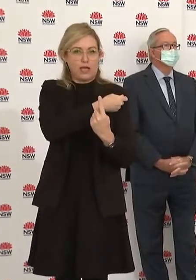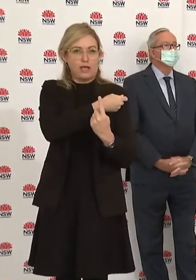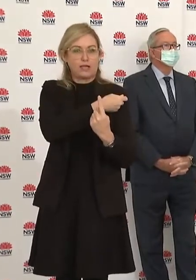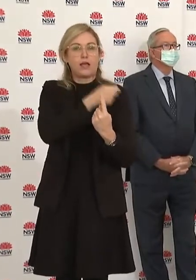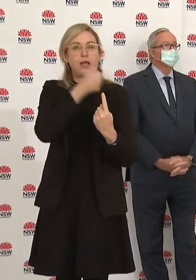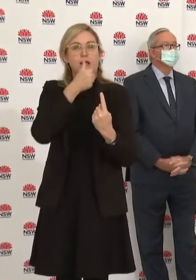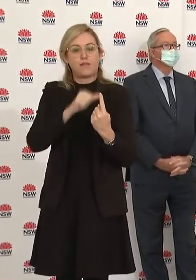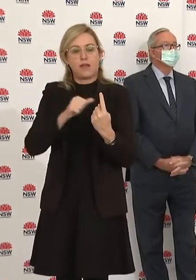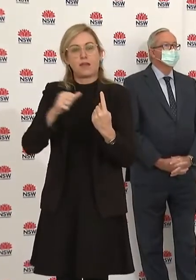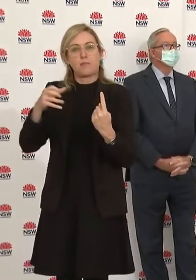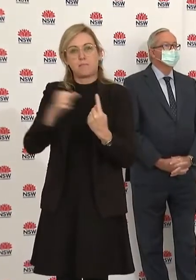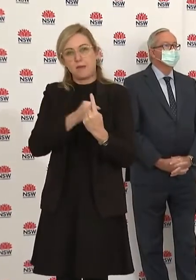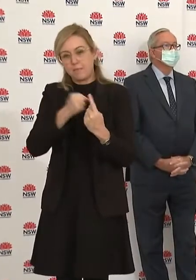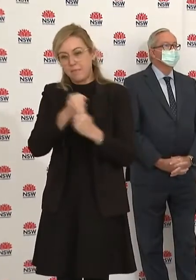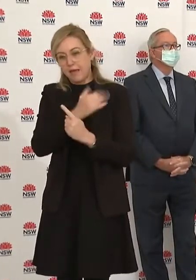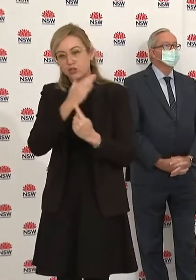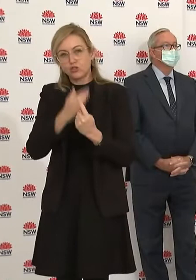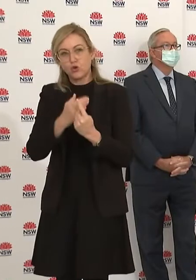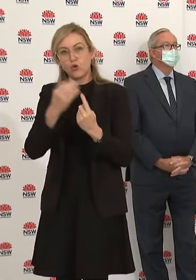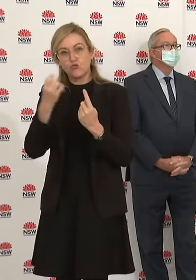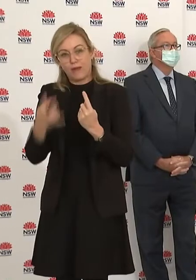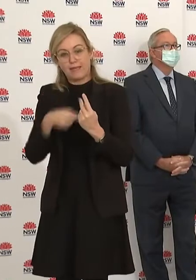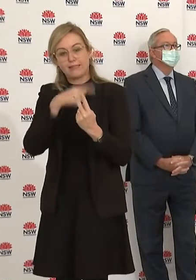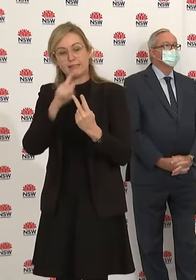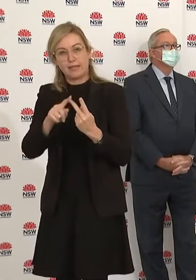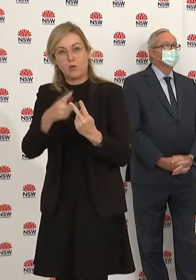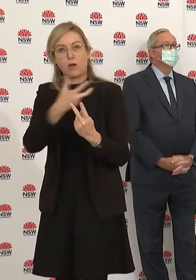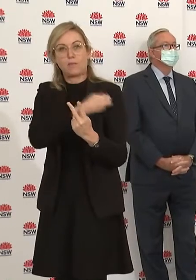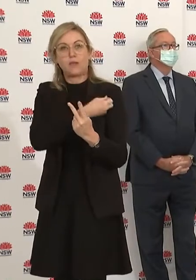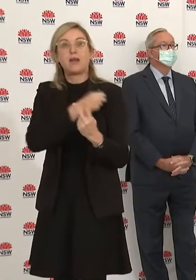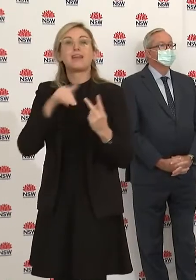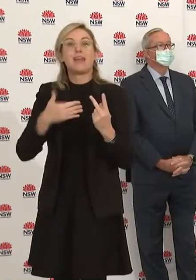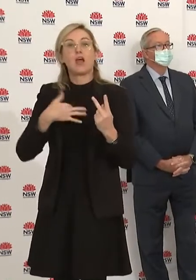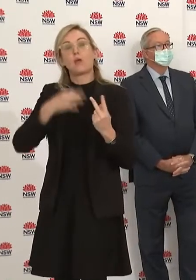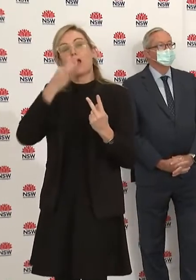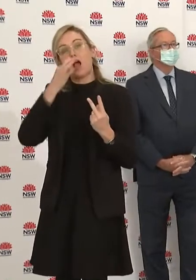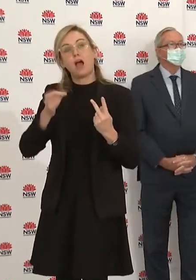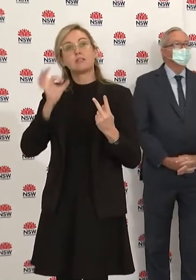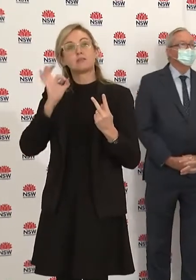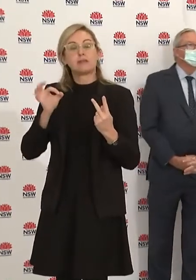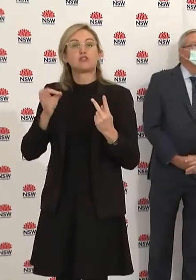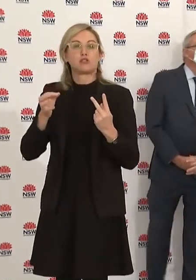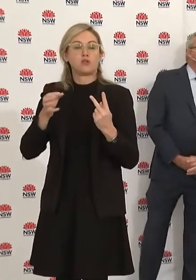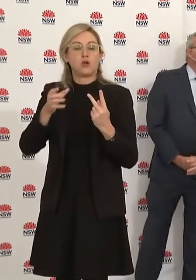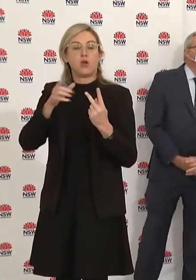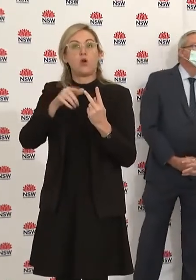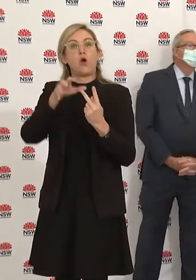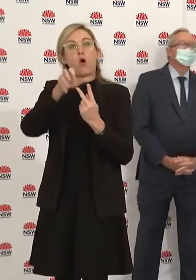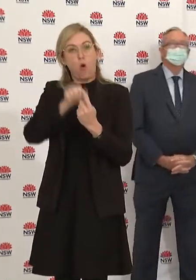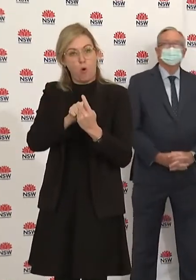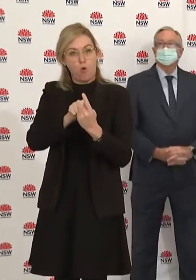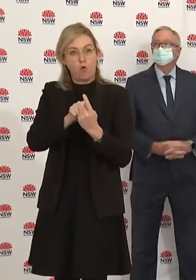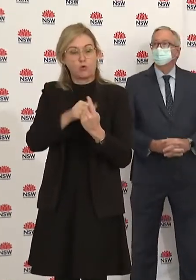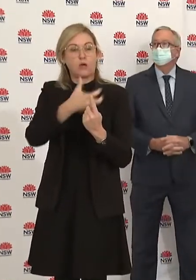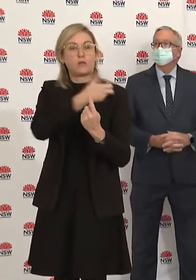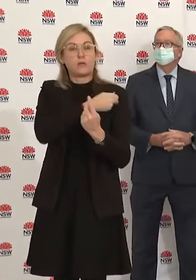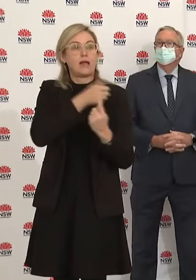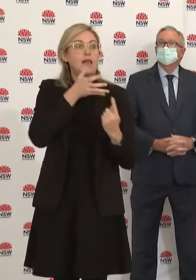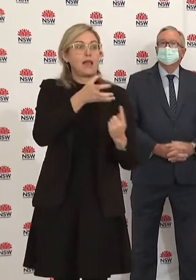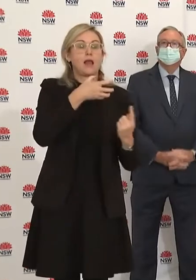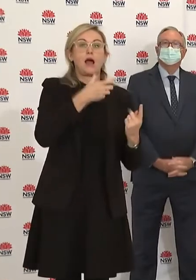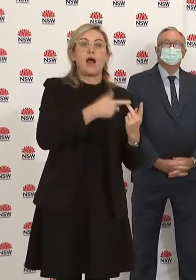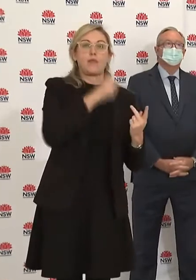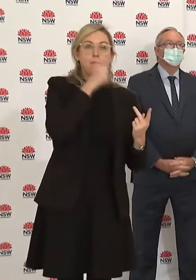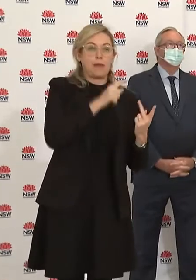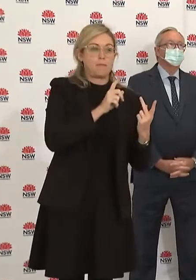the second jab is available. So from a medical perspective, we're asking for consideration of that. We're also asking potentially for reconsideration